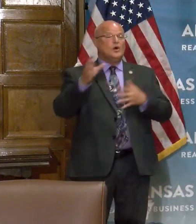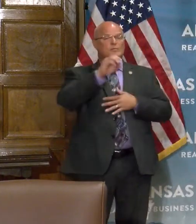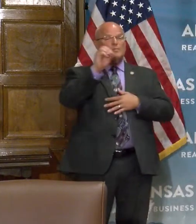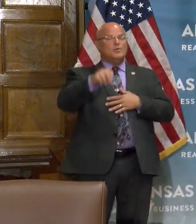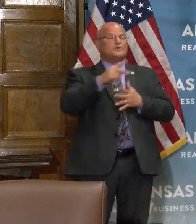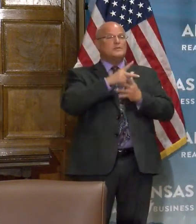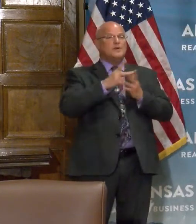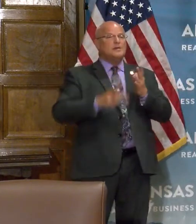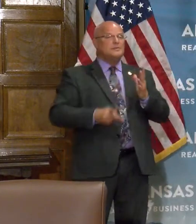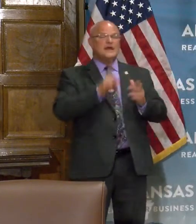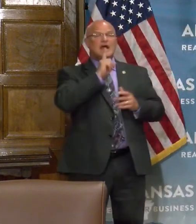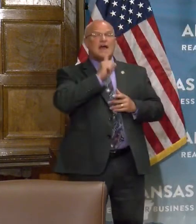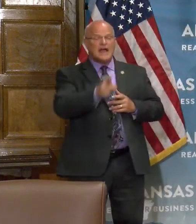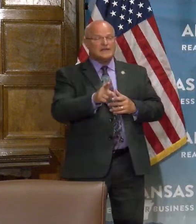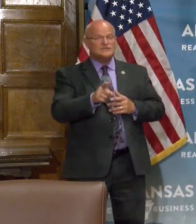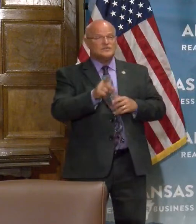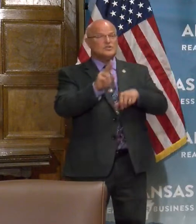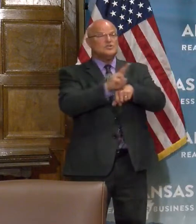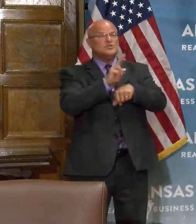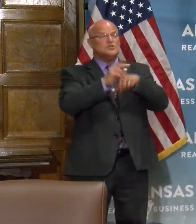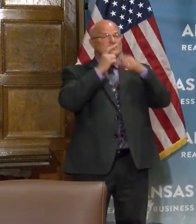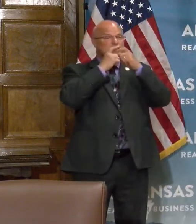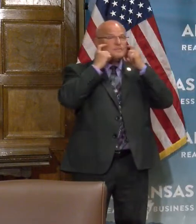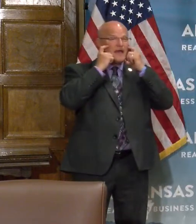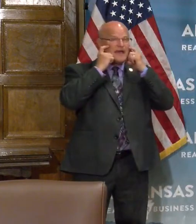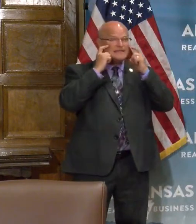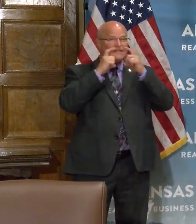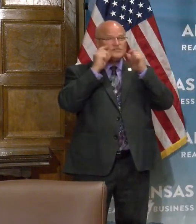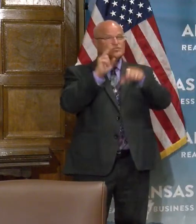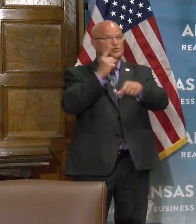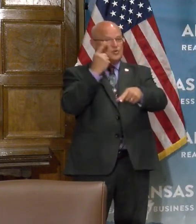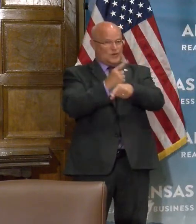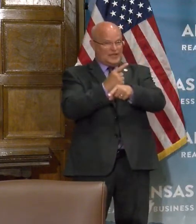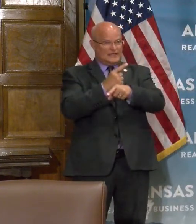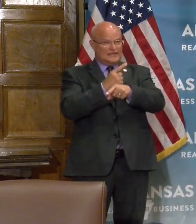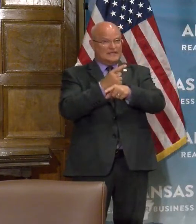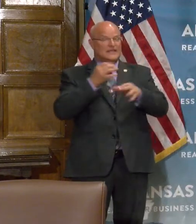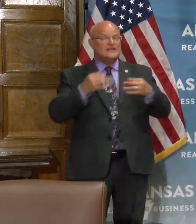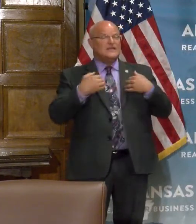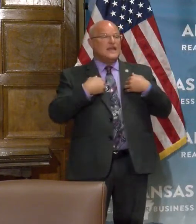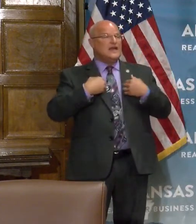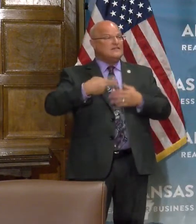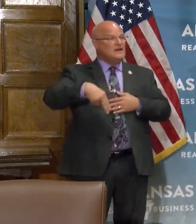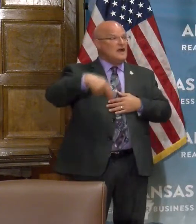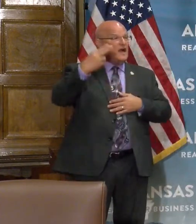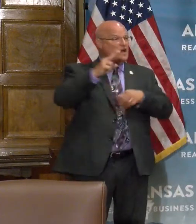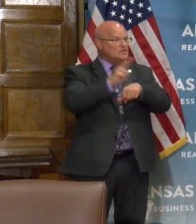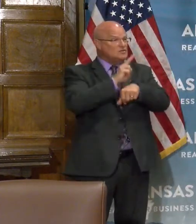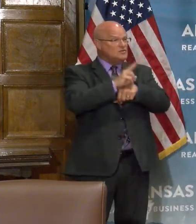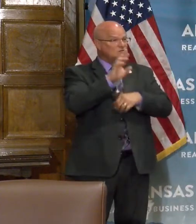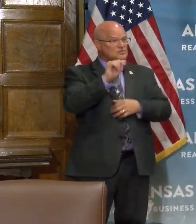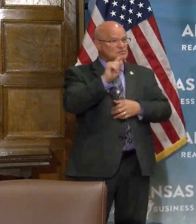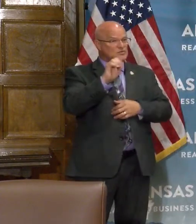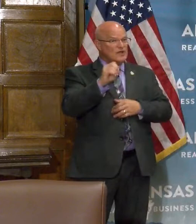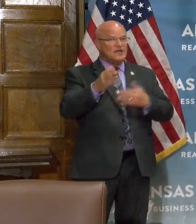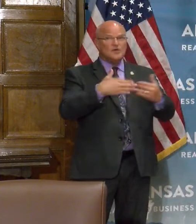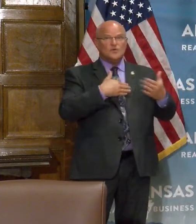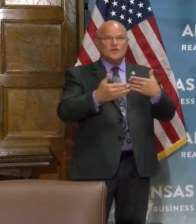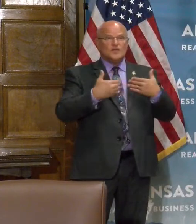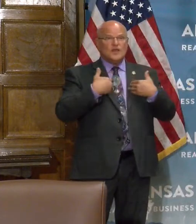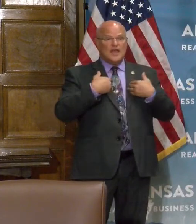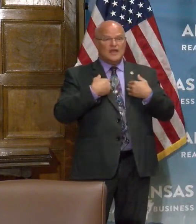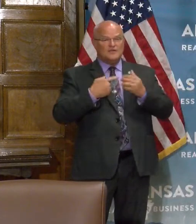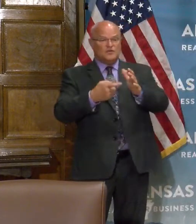proportion of the population actually use a mask and use it correctly. And if you get a high usage rate, whether or not you have